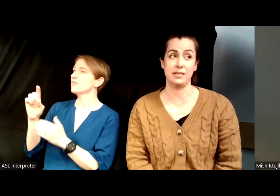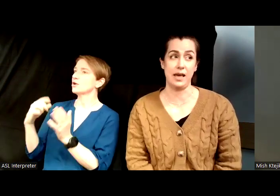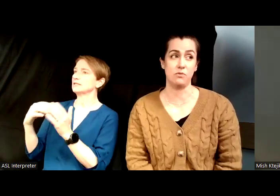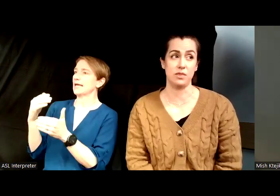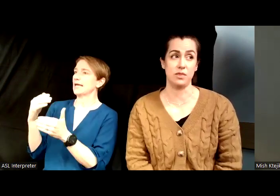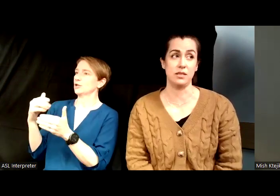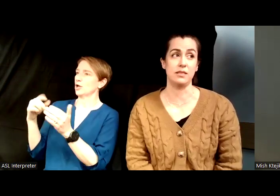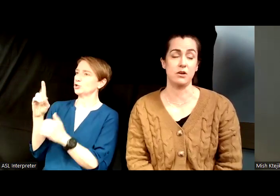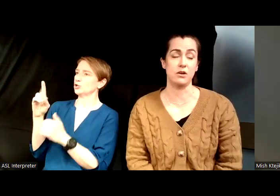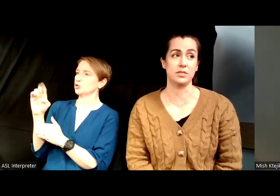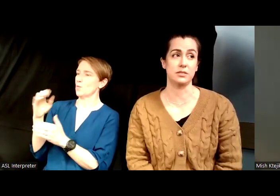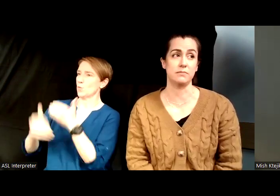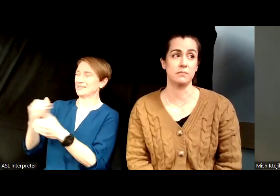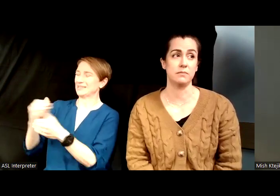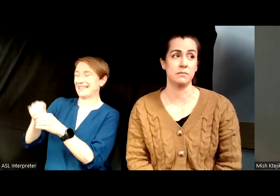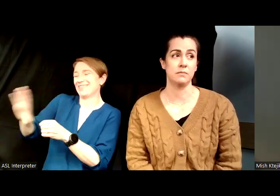not within there.